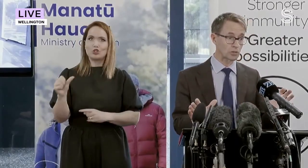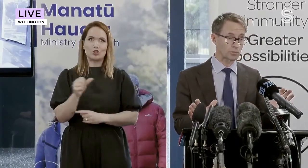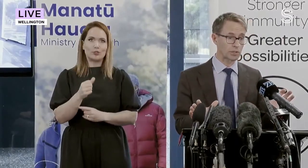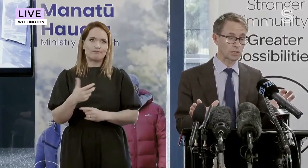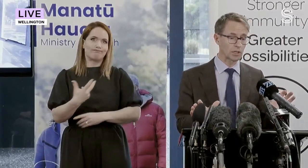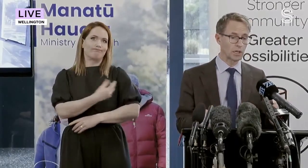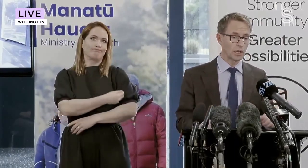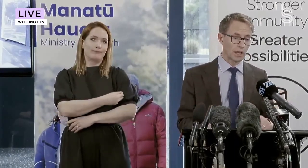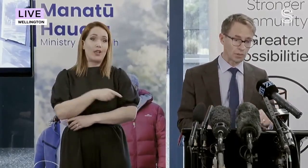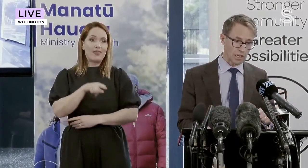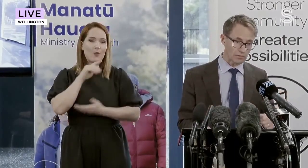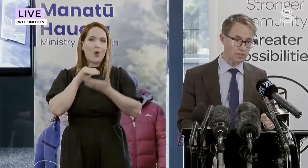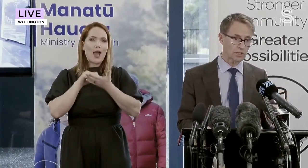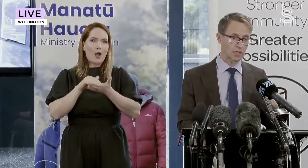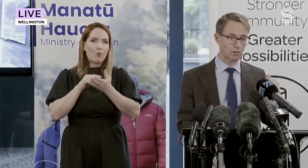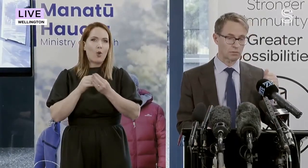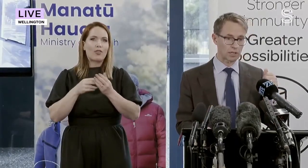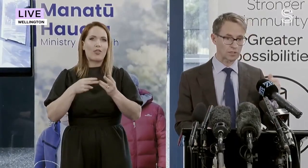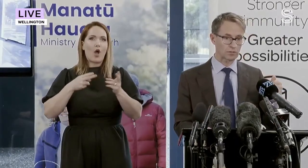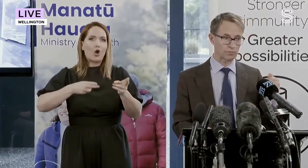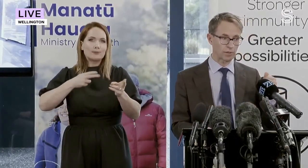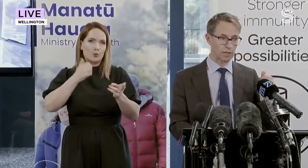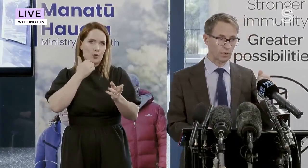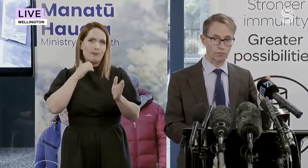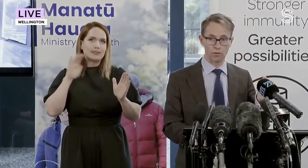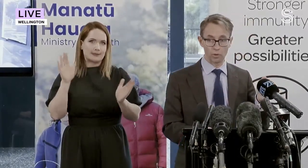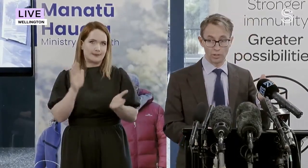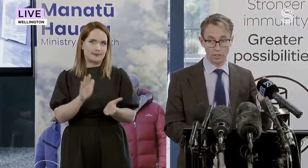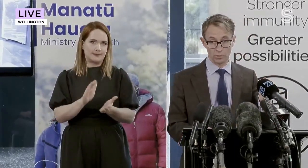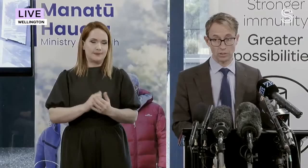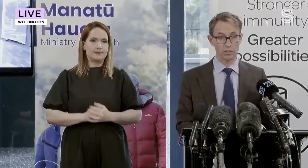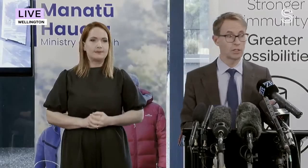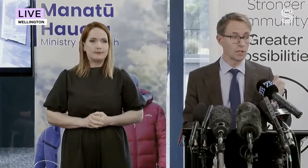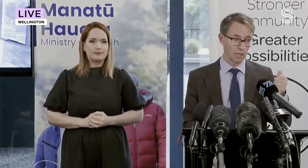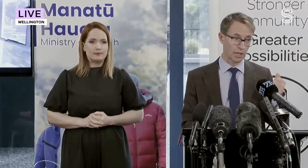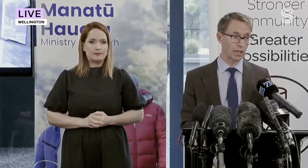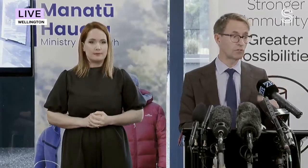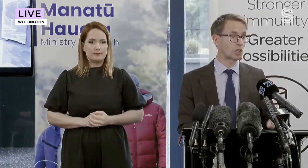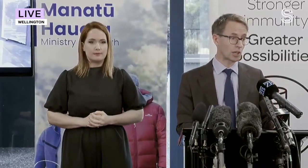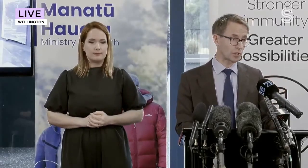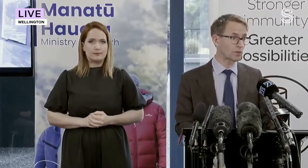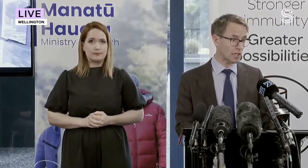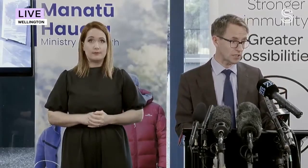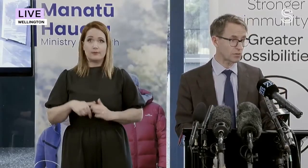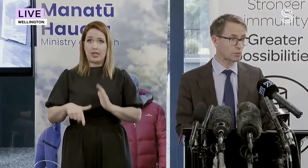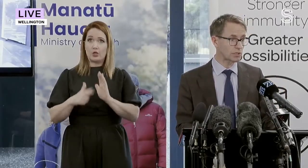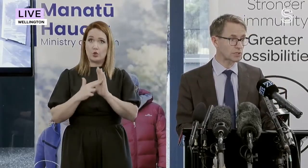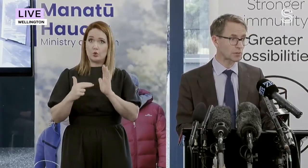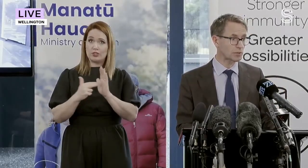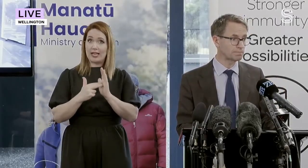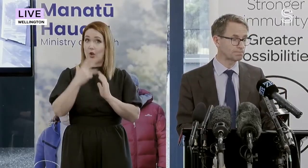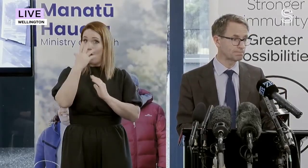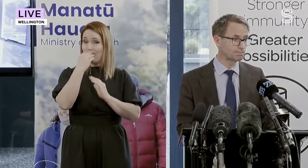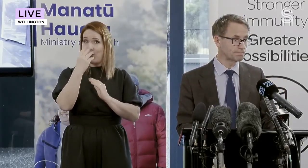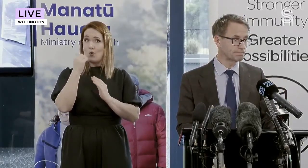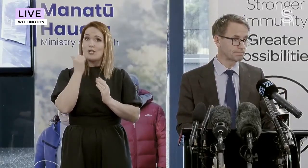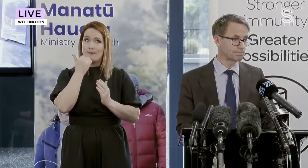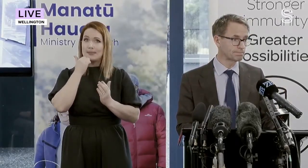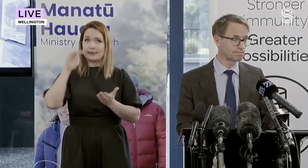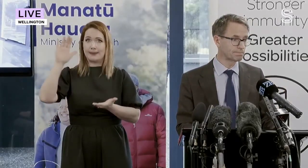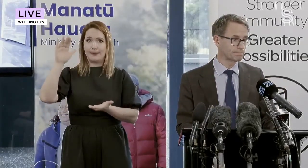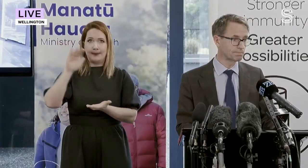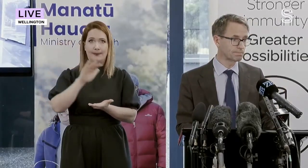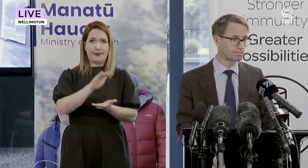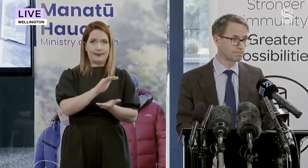will be contributing, and we have seen our rates of flu in the community have declined over the last few weeks as well. And